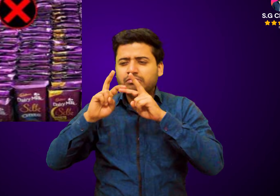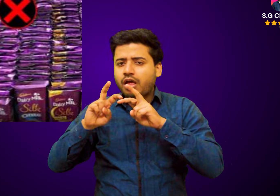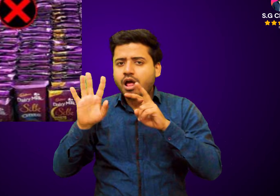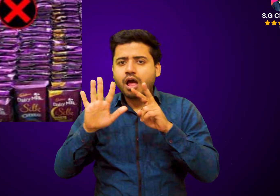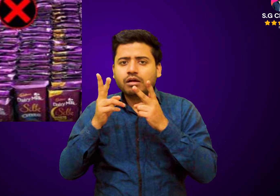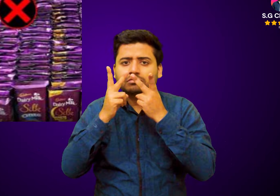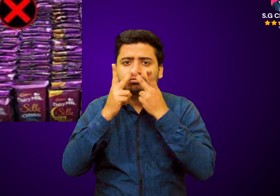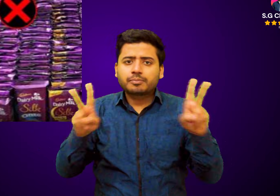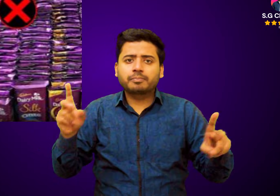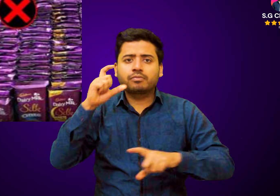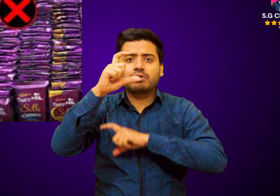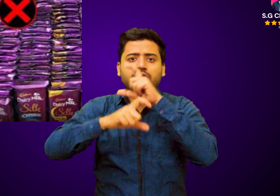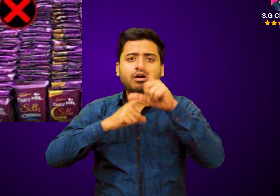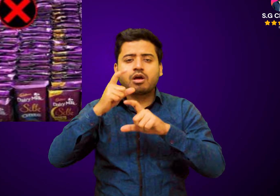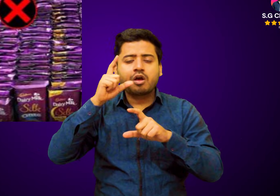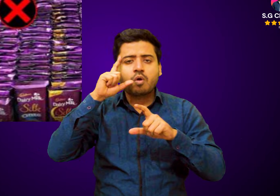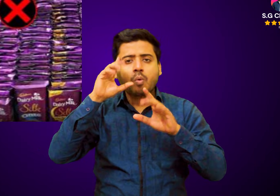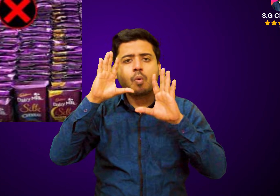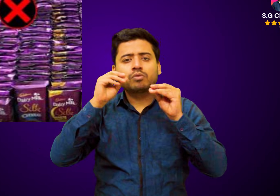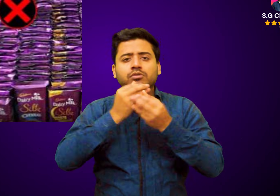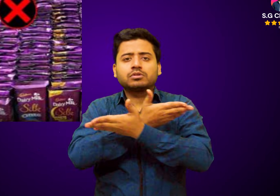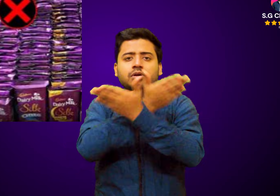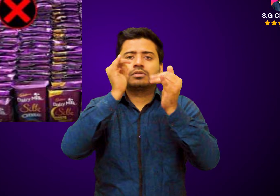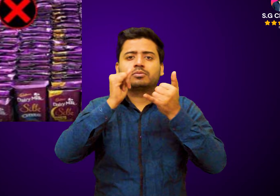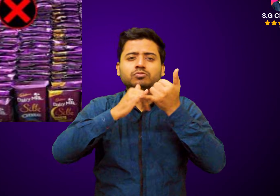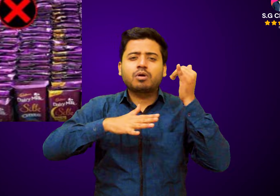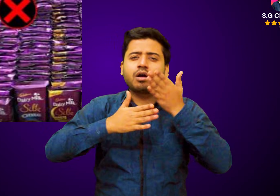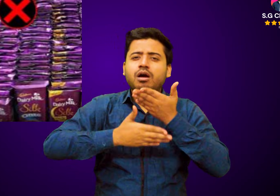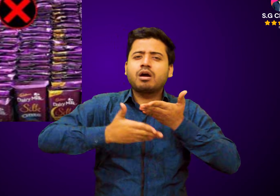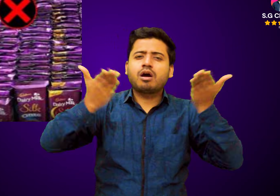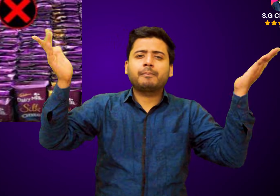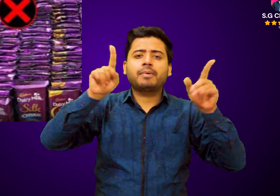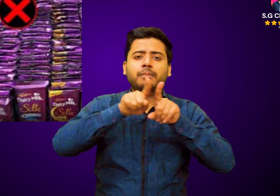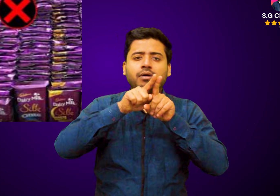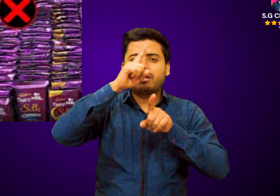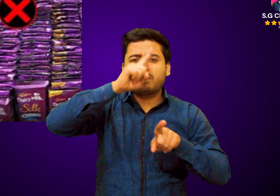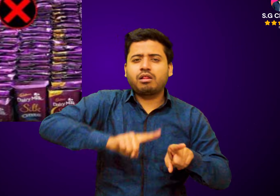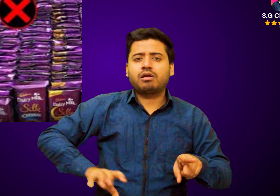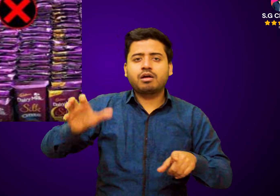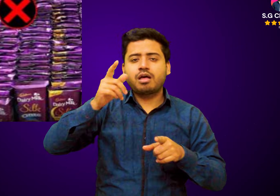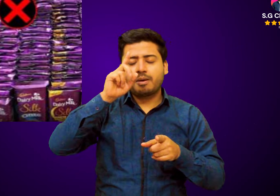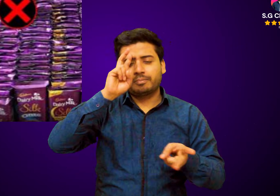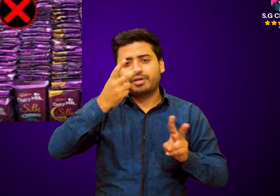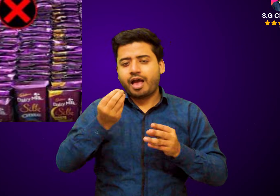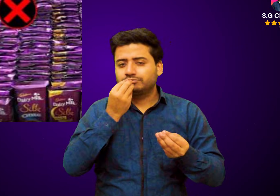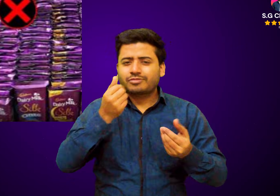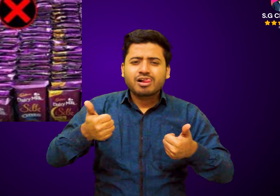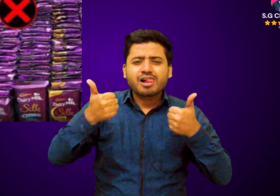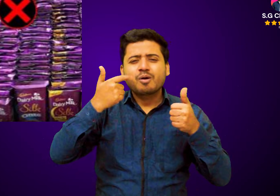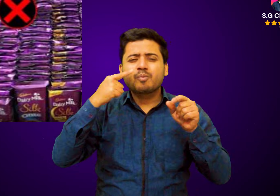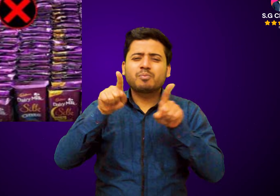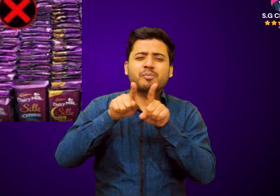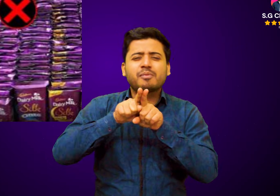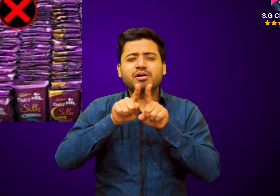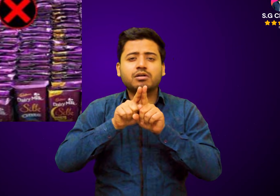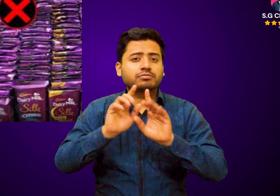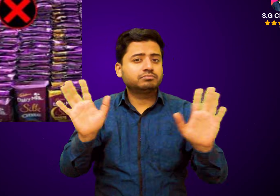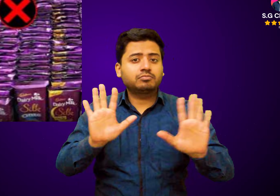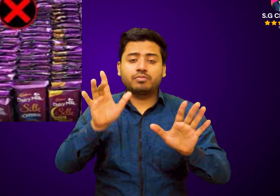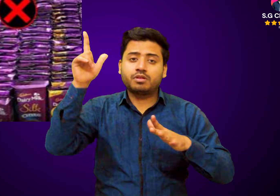natural flavors, while the UK version often relies strictly on natural flavorings. Why the tweak? Shelf stability.